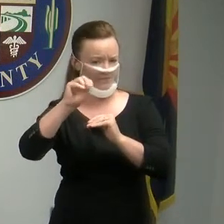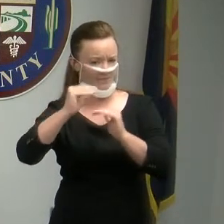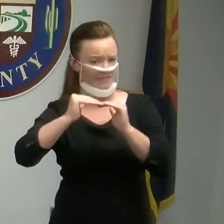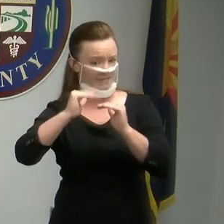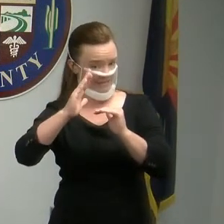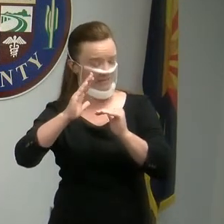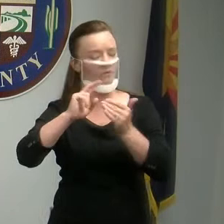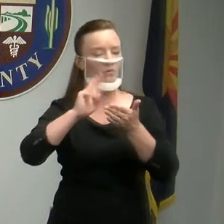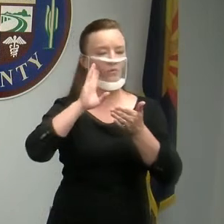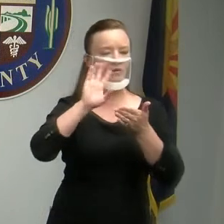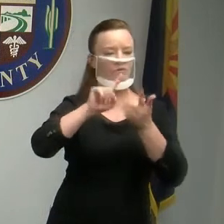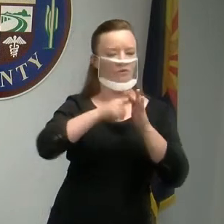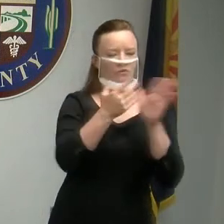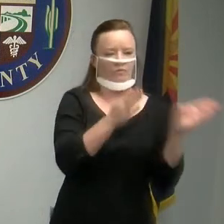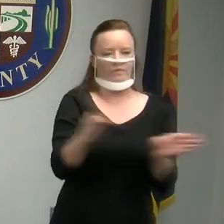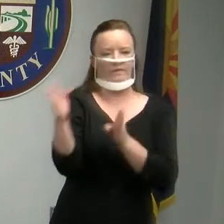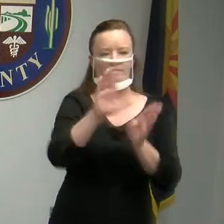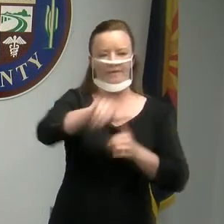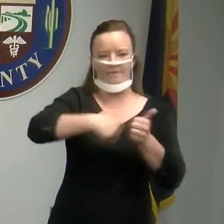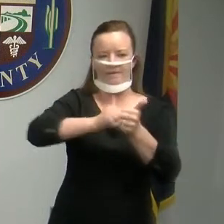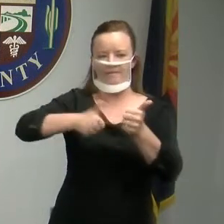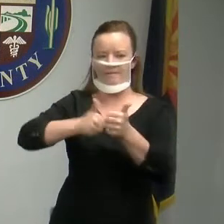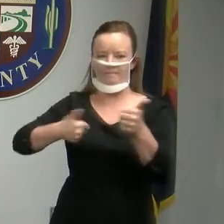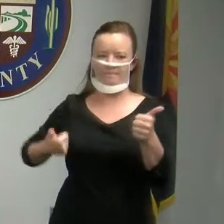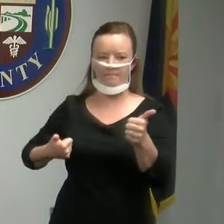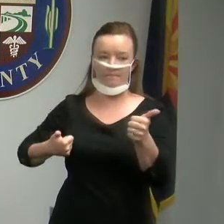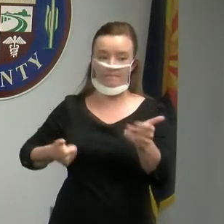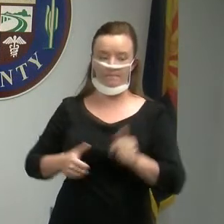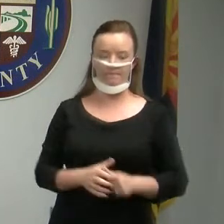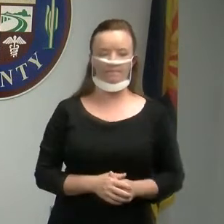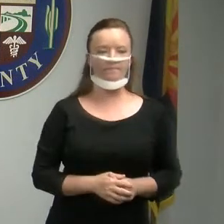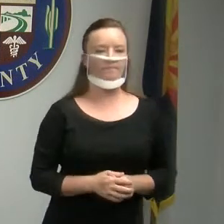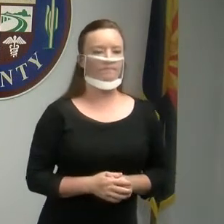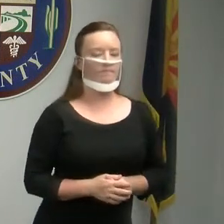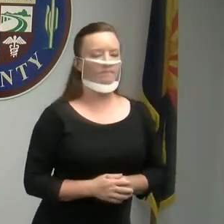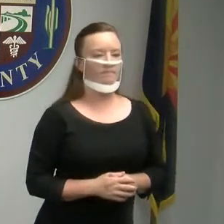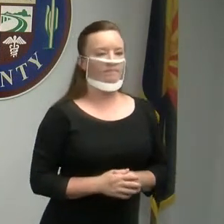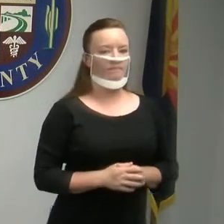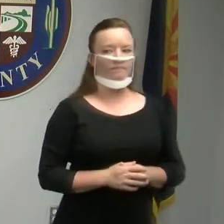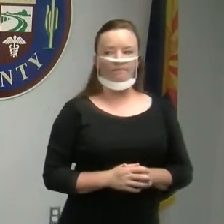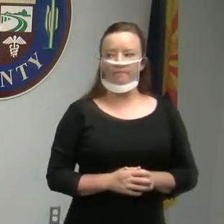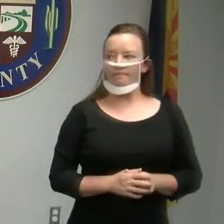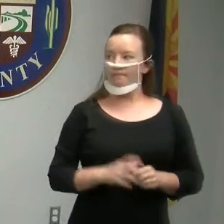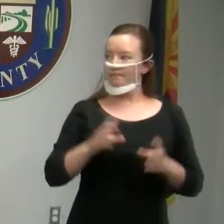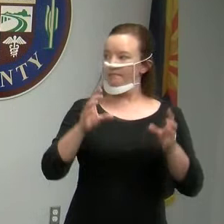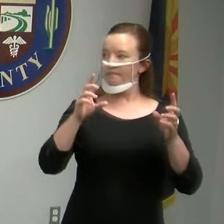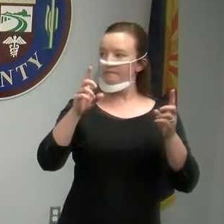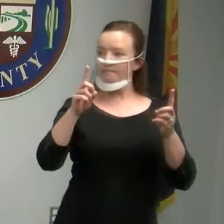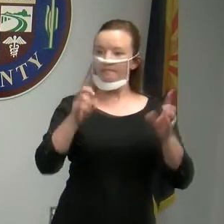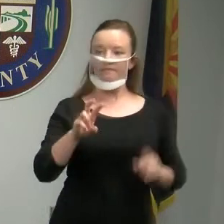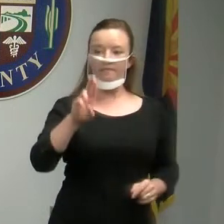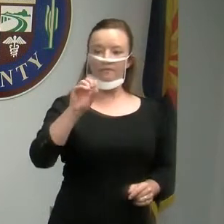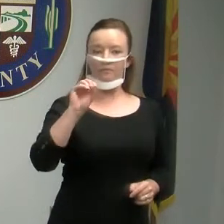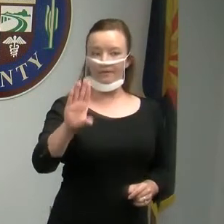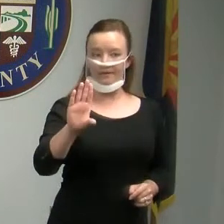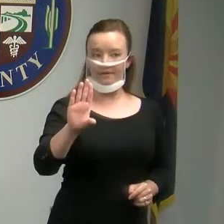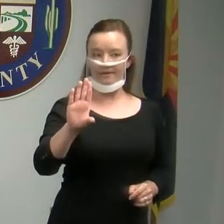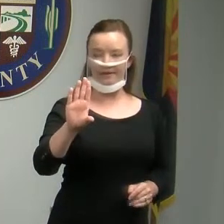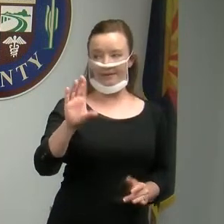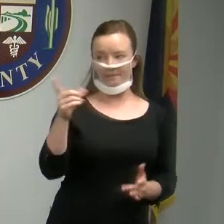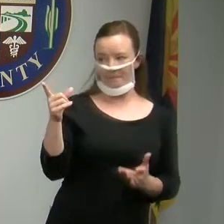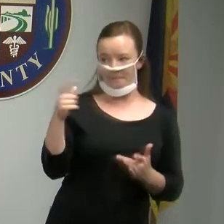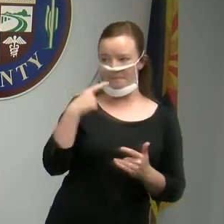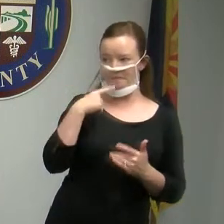entire system that involves funeral homes. So I don't know. Director Rowley, no more to